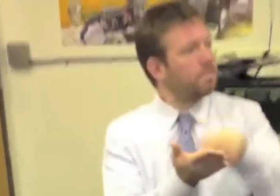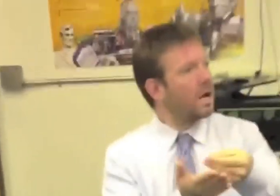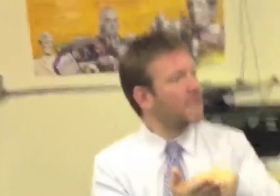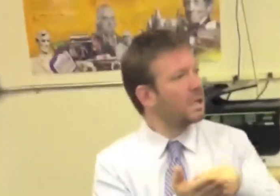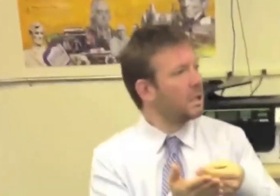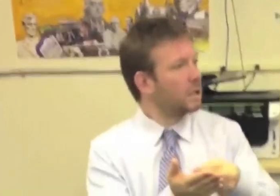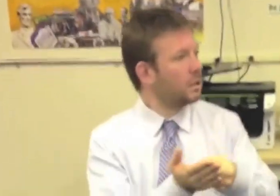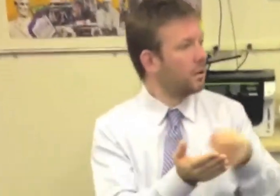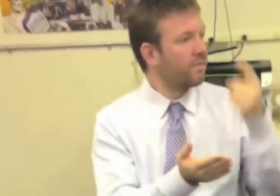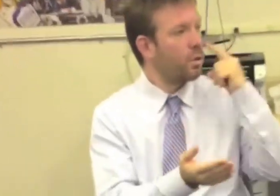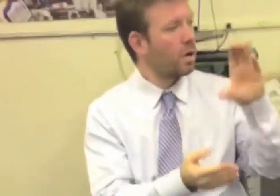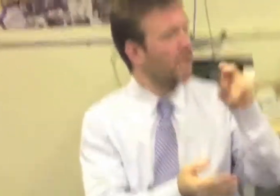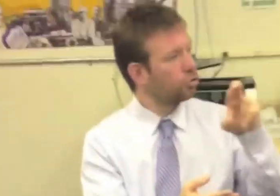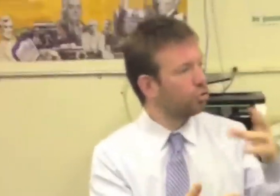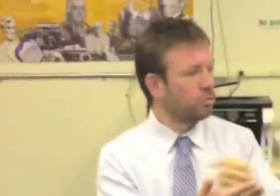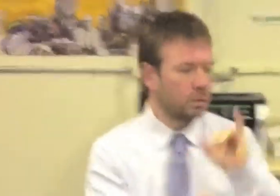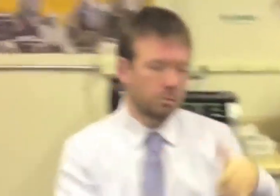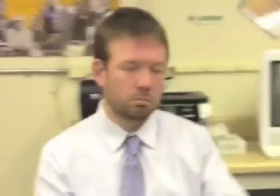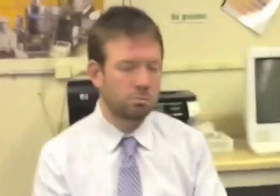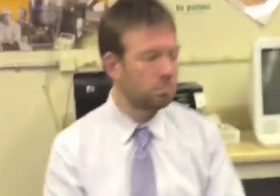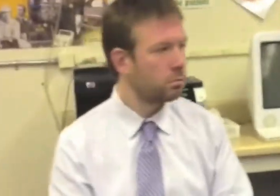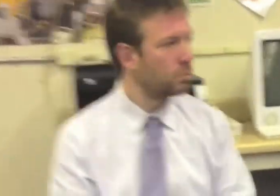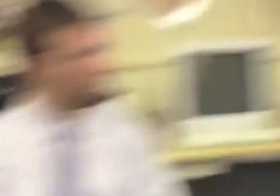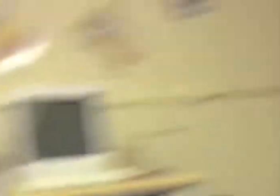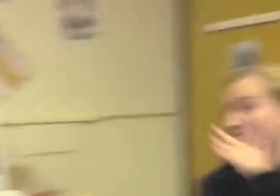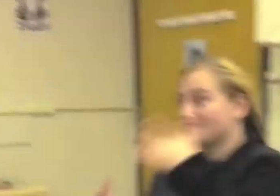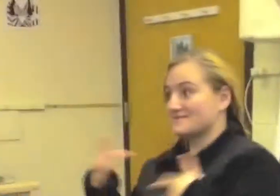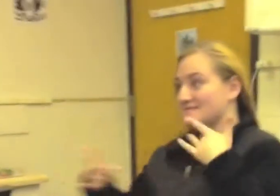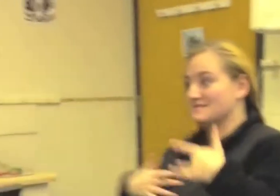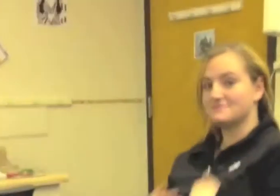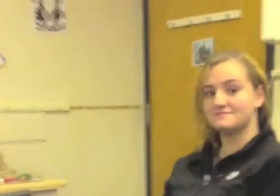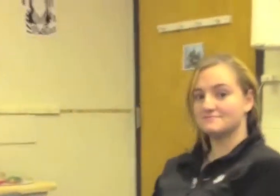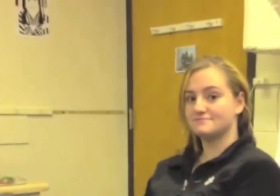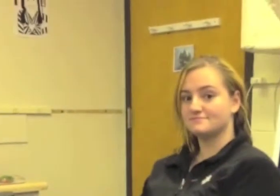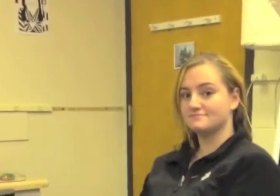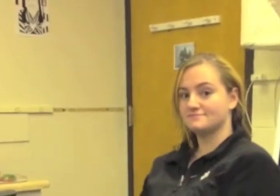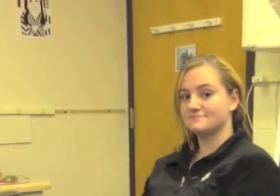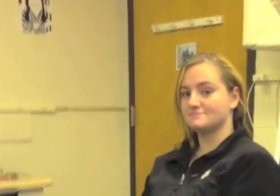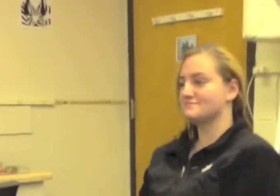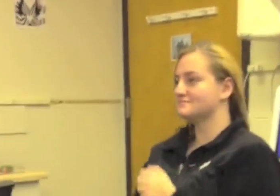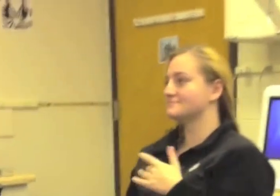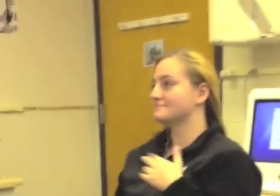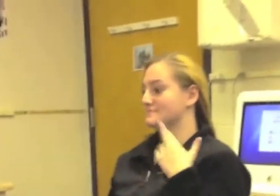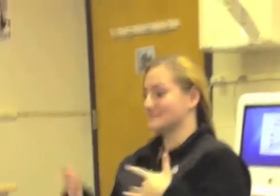And again, the purpose of this is to raise awareness and money to go towards prostate research.